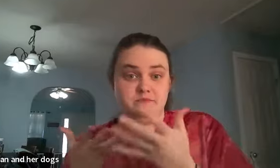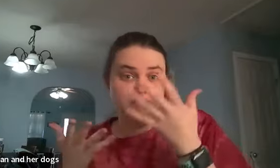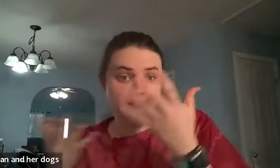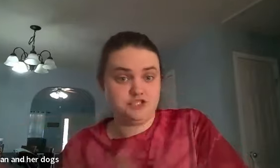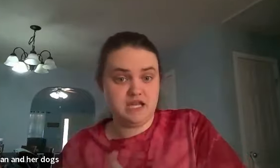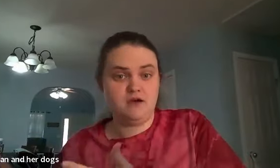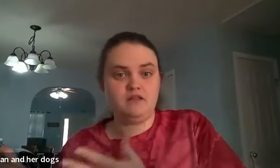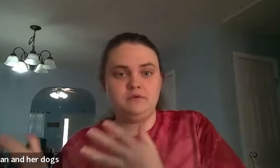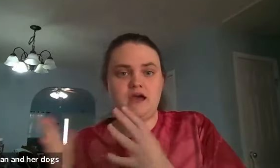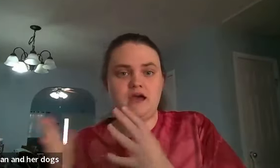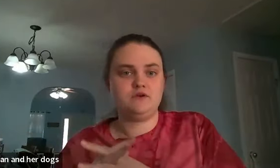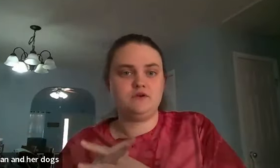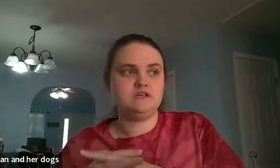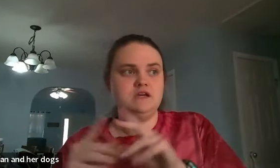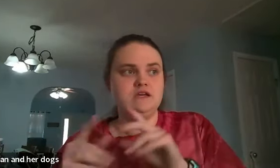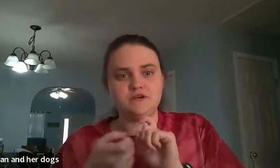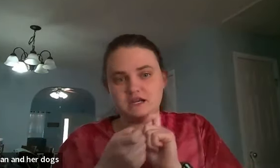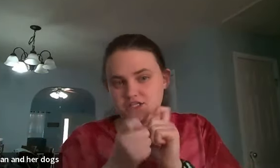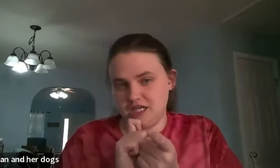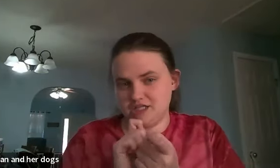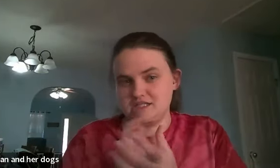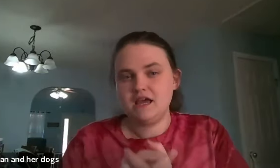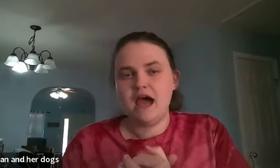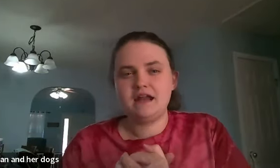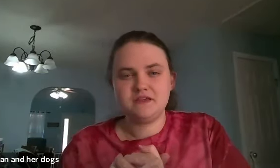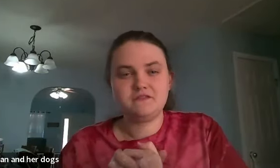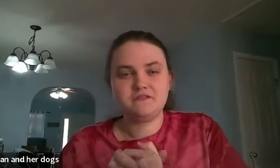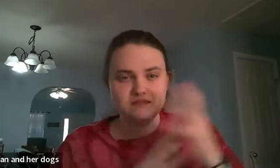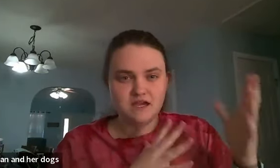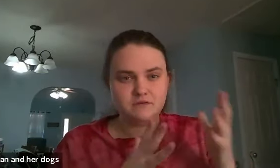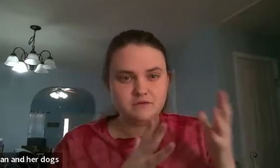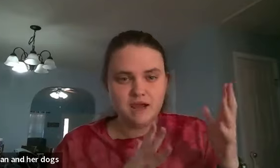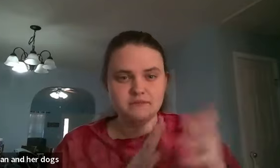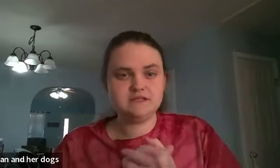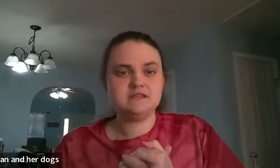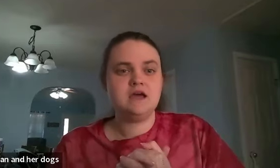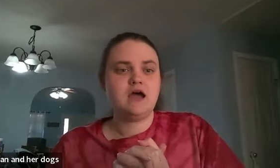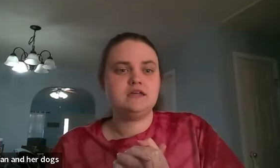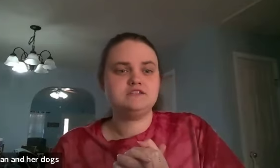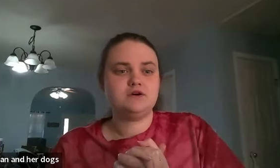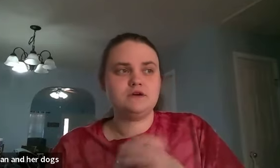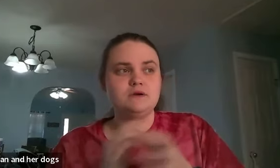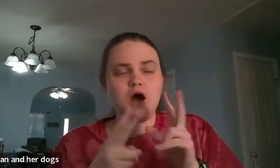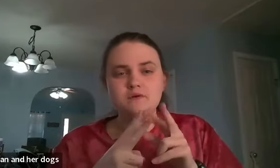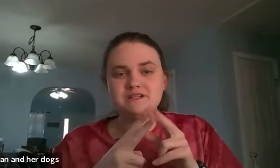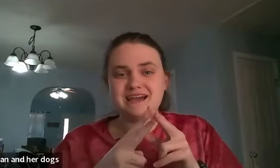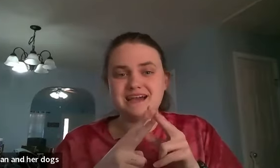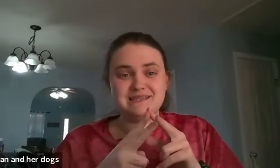speak English now. Like we have those different kind of changes. And I think that's kind of what happens. And so the common ones I see